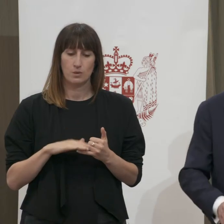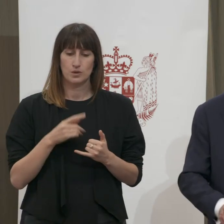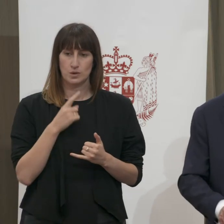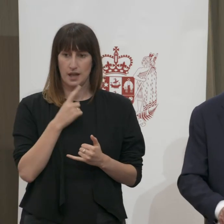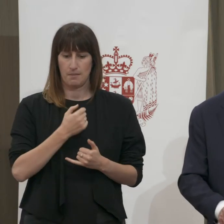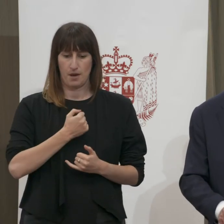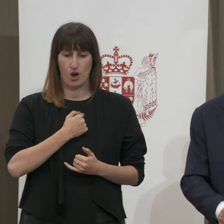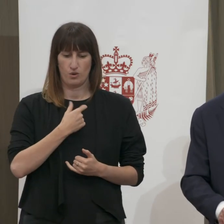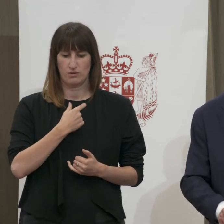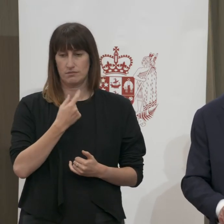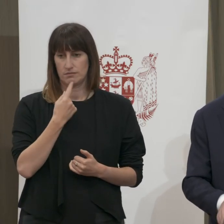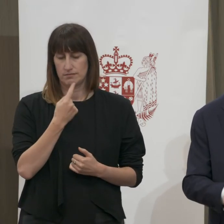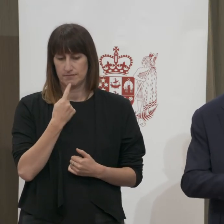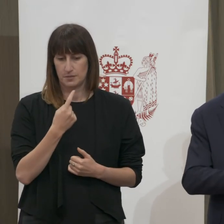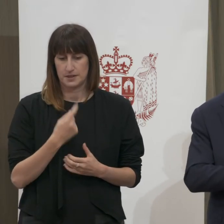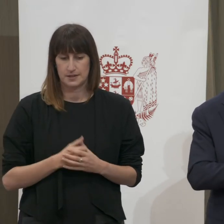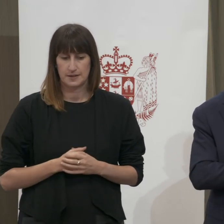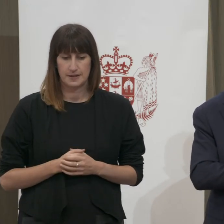own.